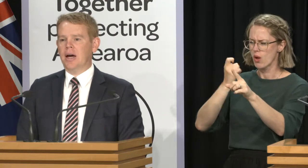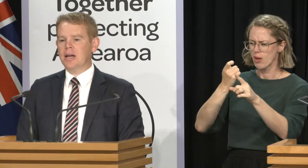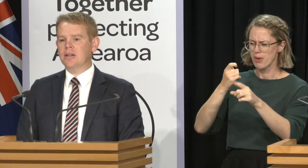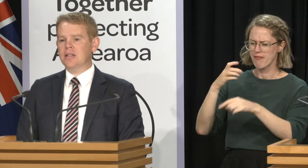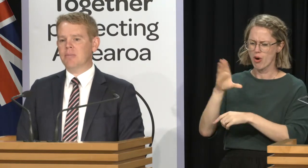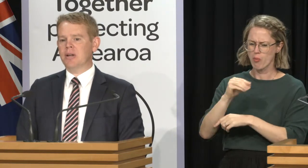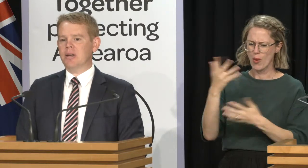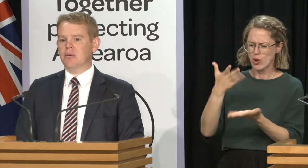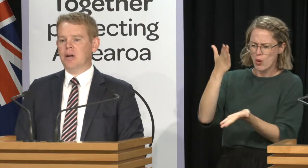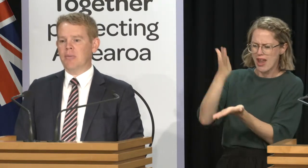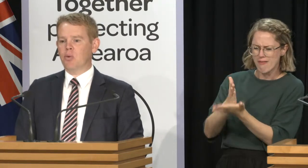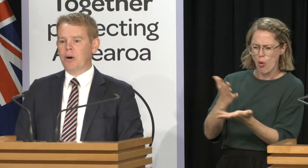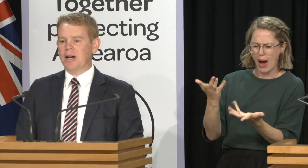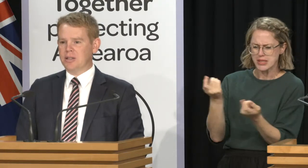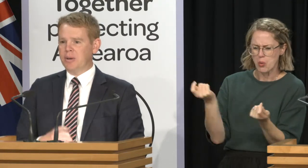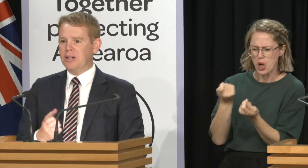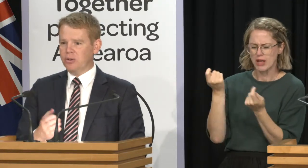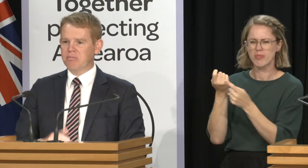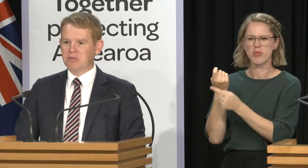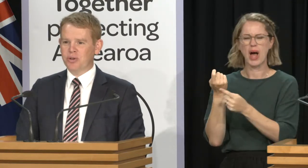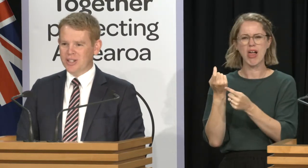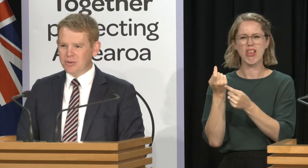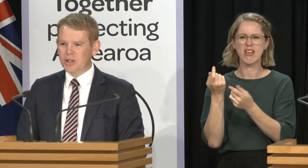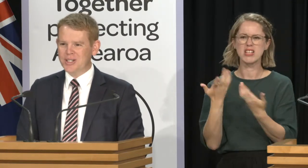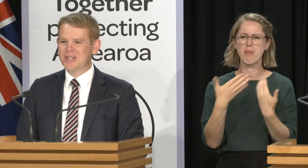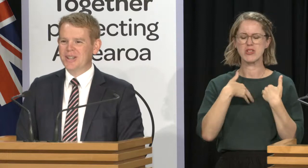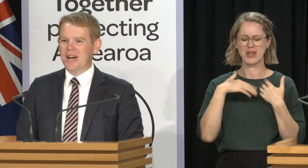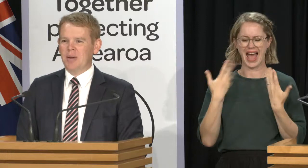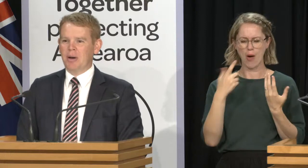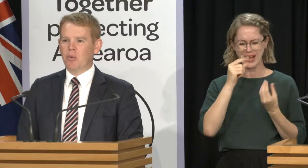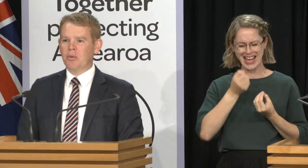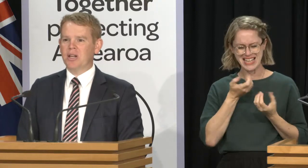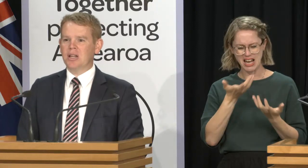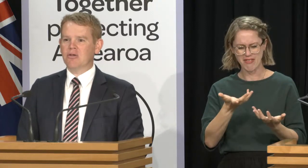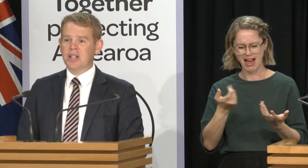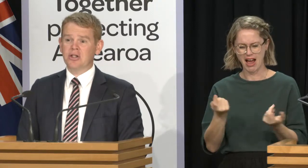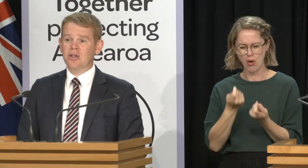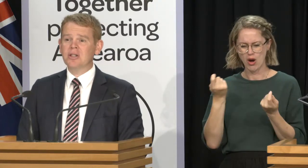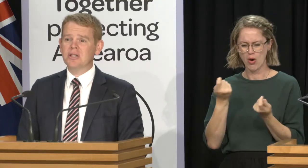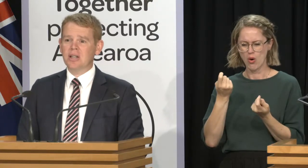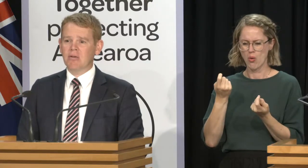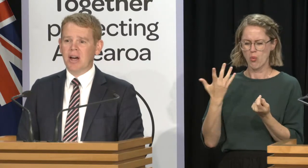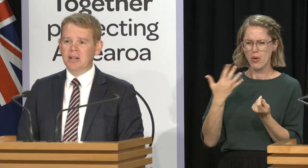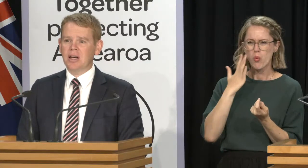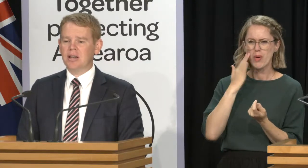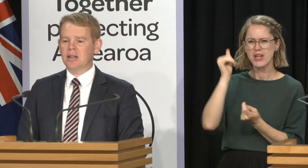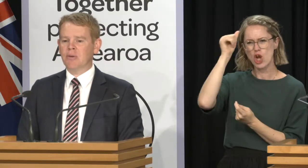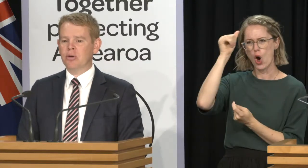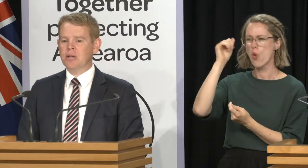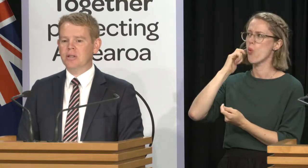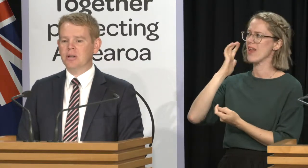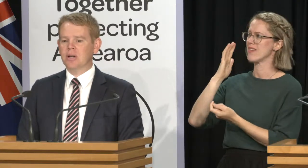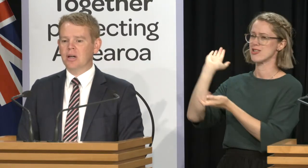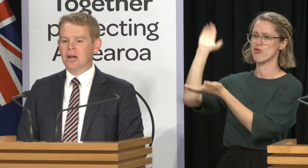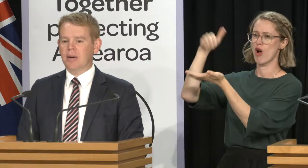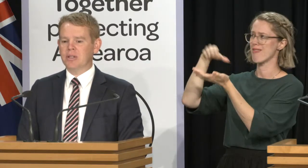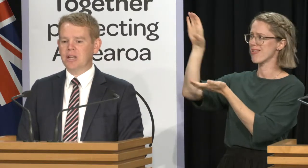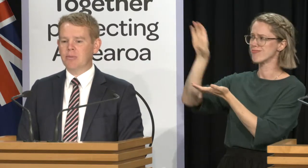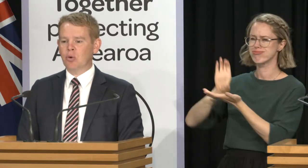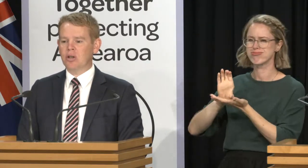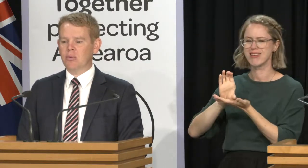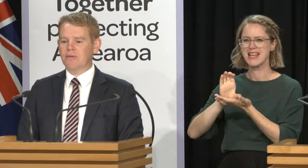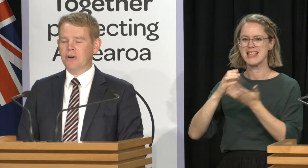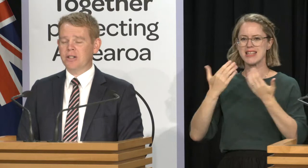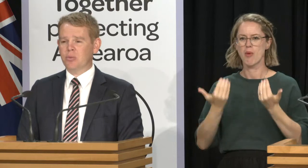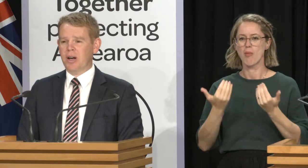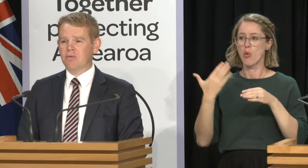work? again, that's something that will partly depend on deliveries and when we get greater certainty around that. At the moment, the team